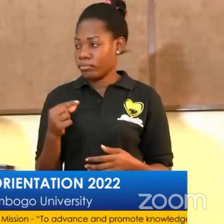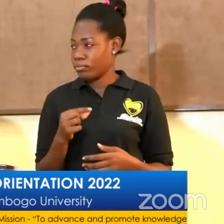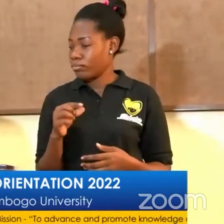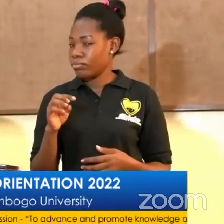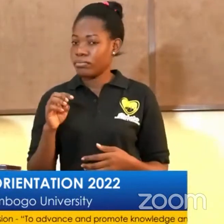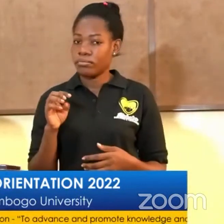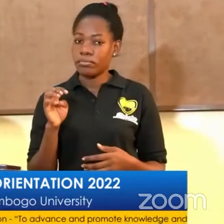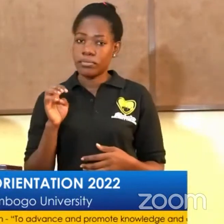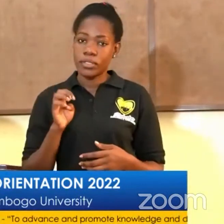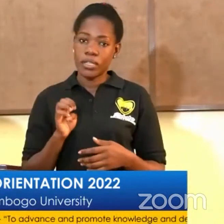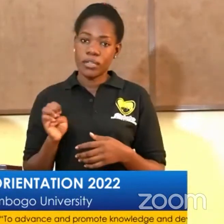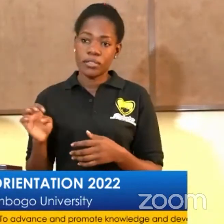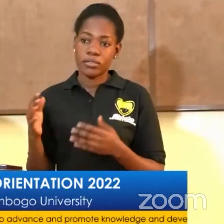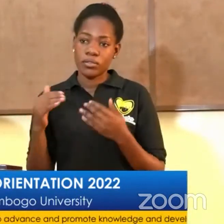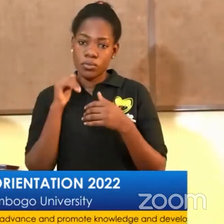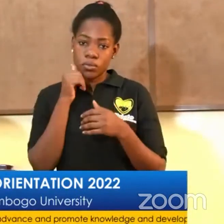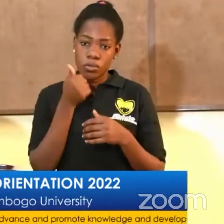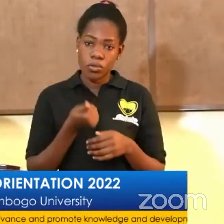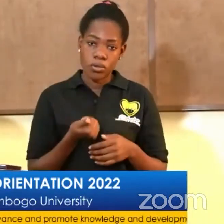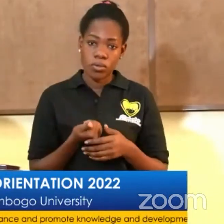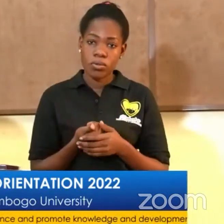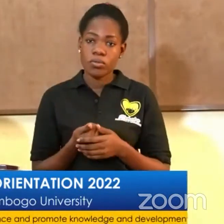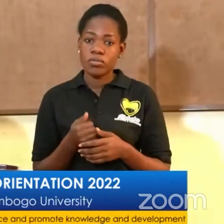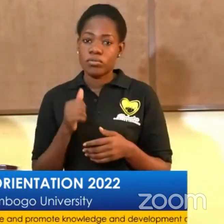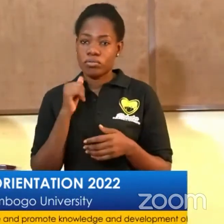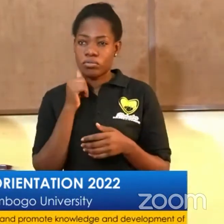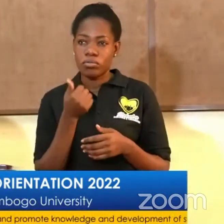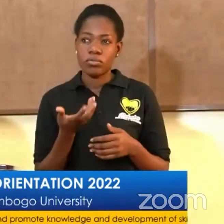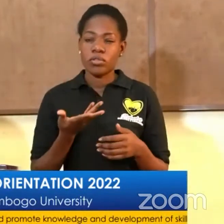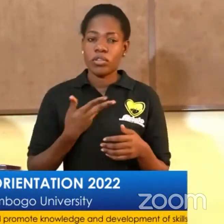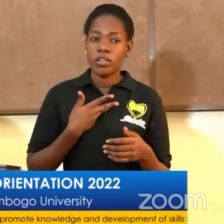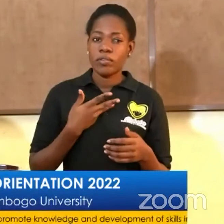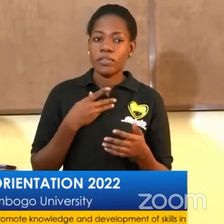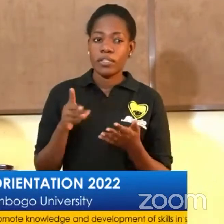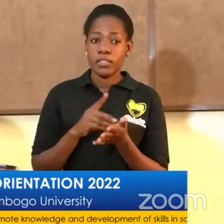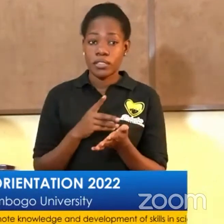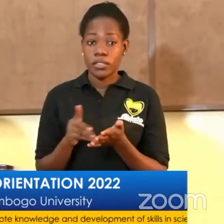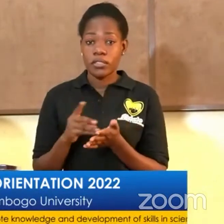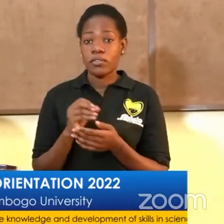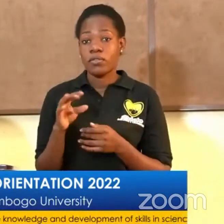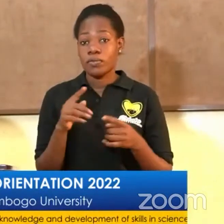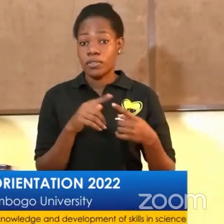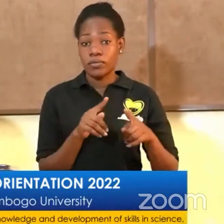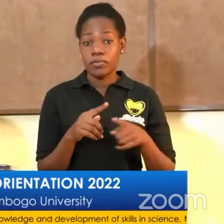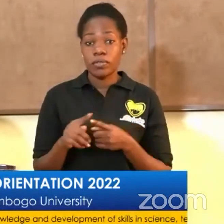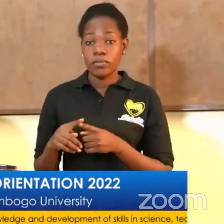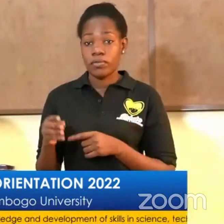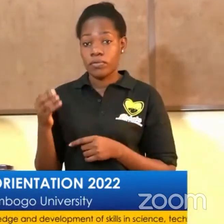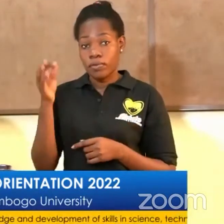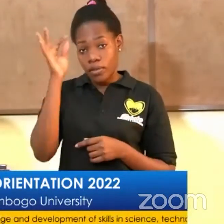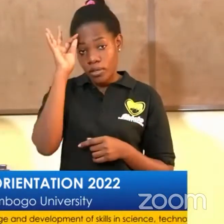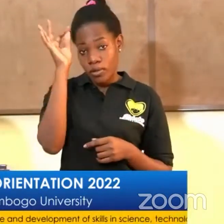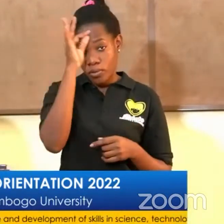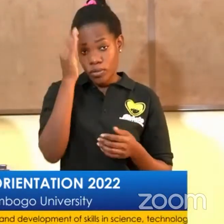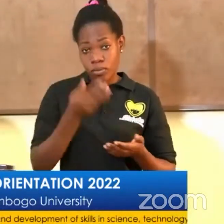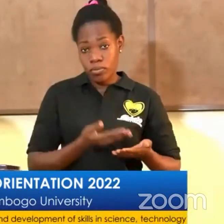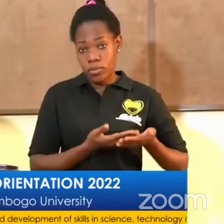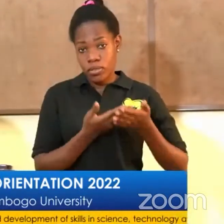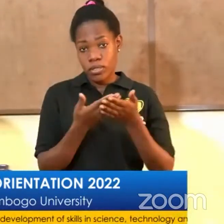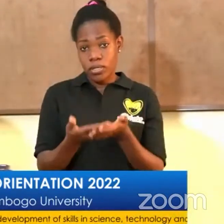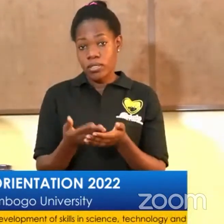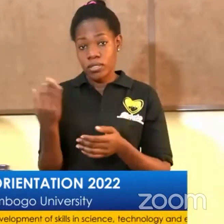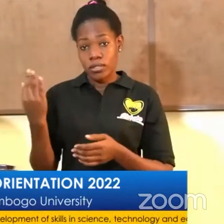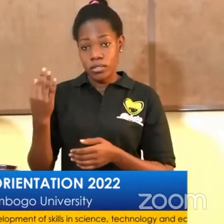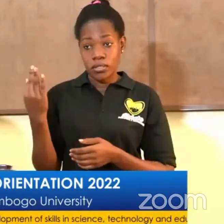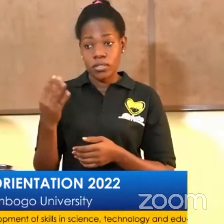Tomorrow, we shall have the deans of the different faculties presenting. So if